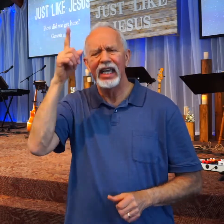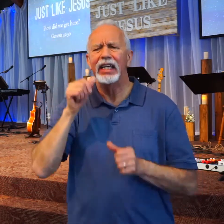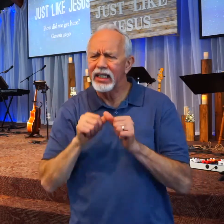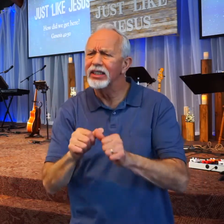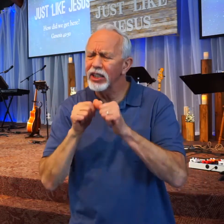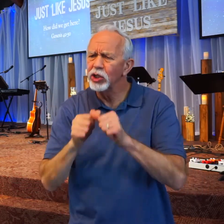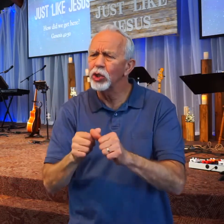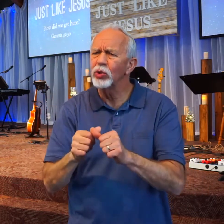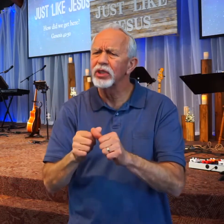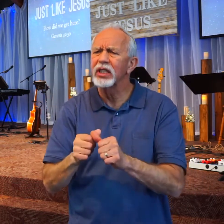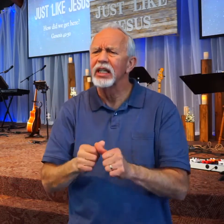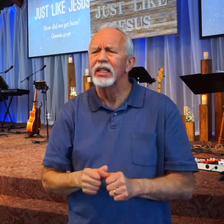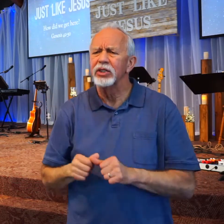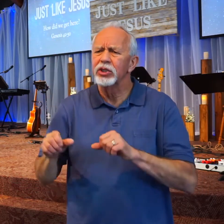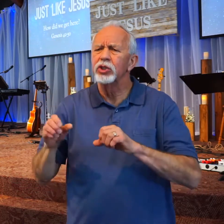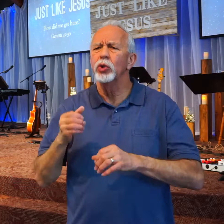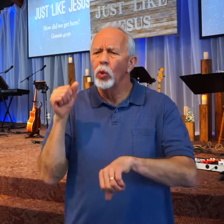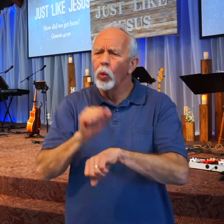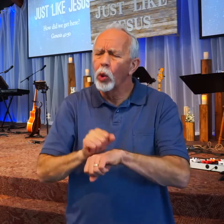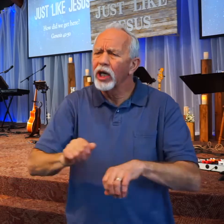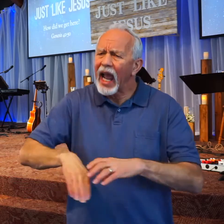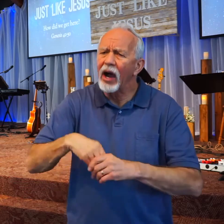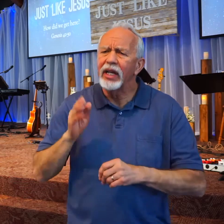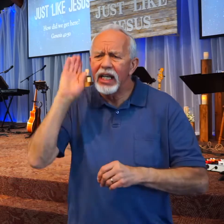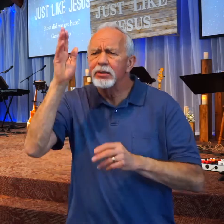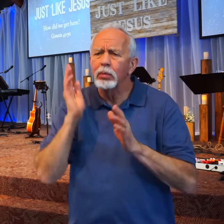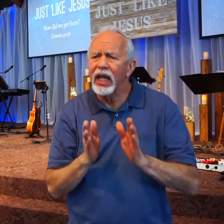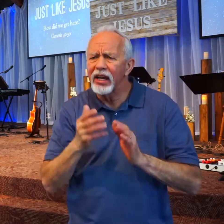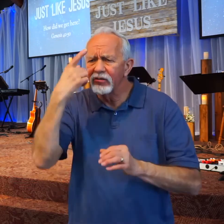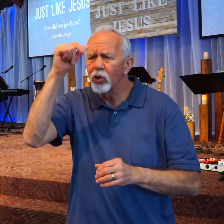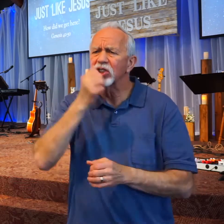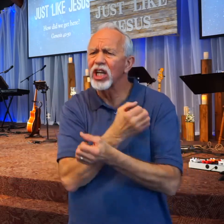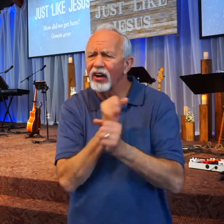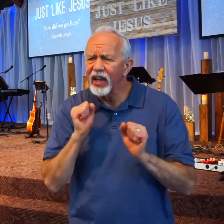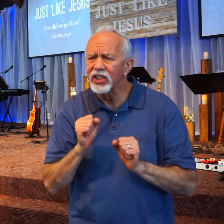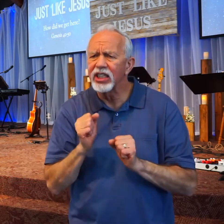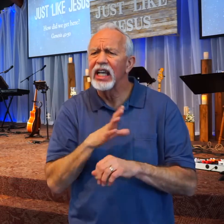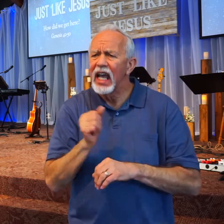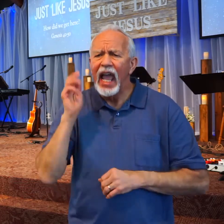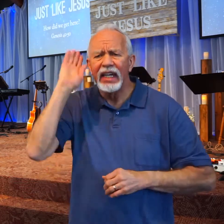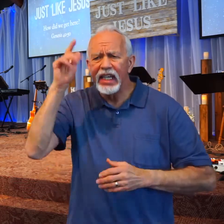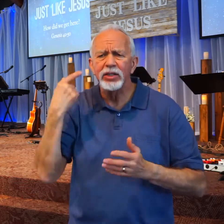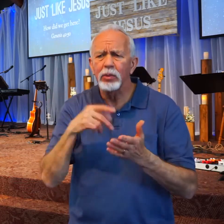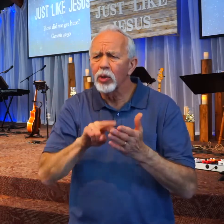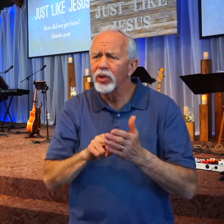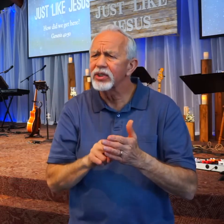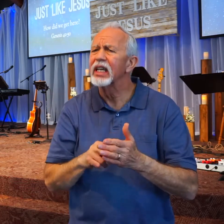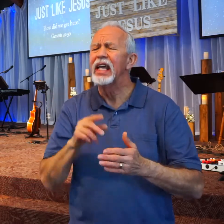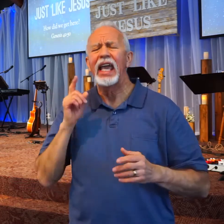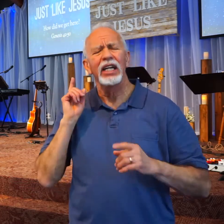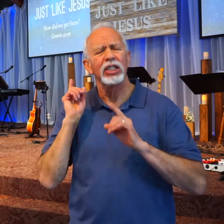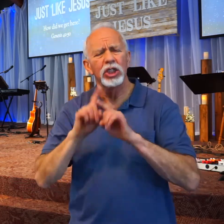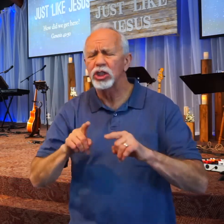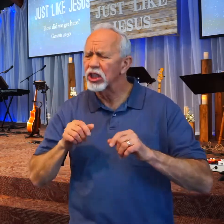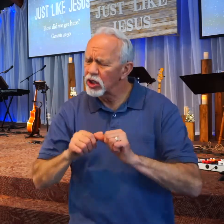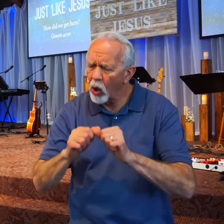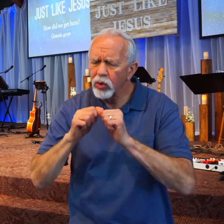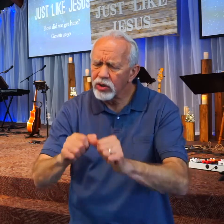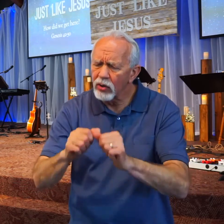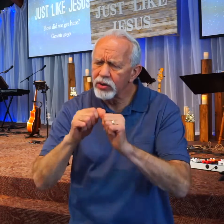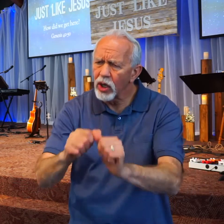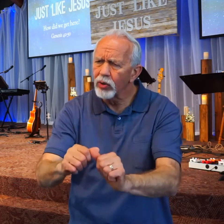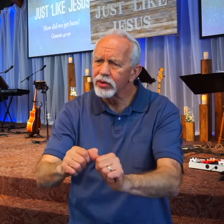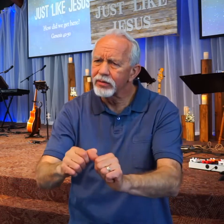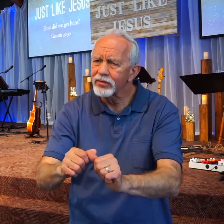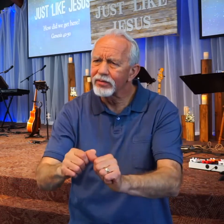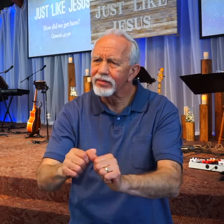continues to carry out His plan of salvation and His purposes, and it just goes right along. And so this morning, are you ready for